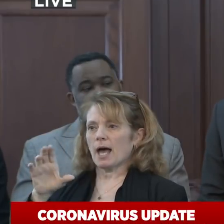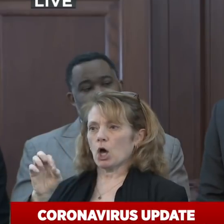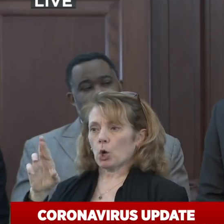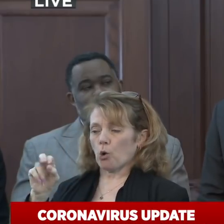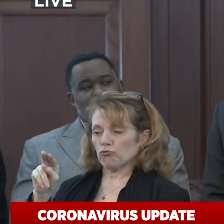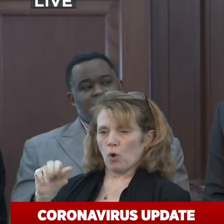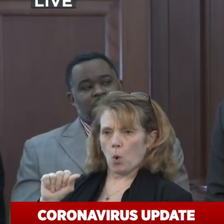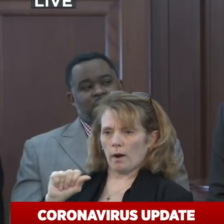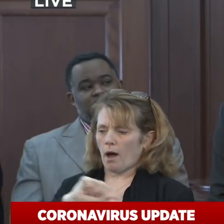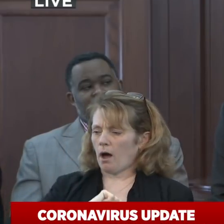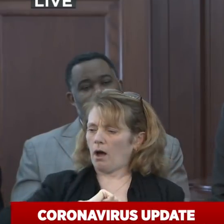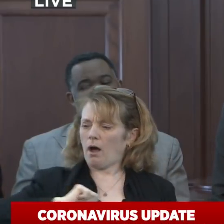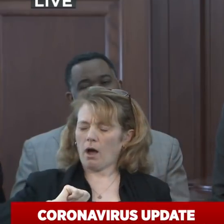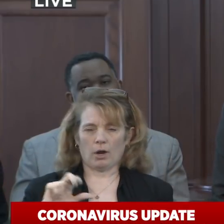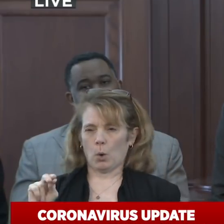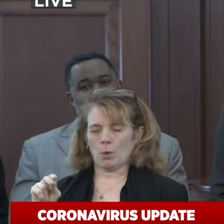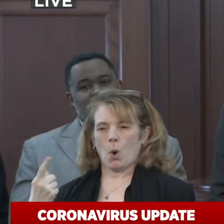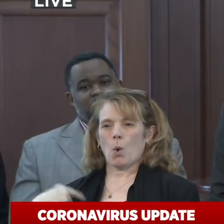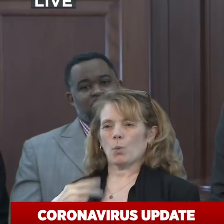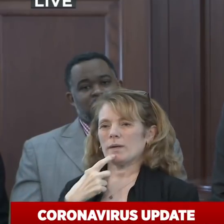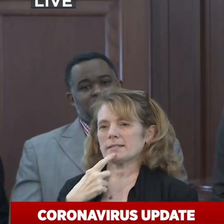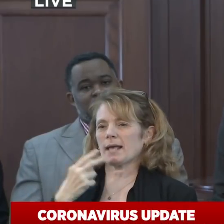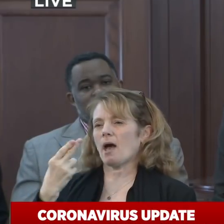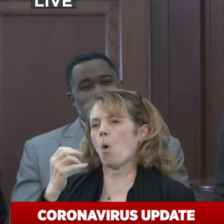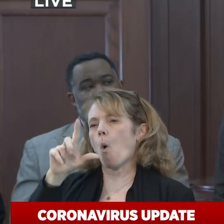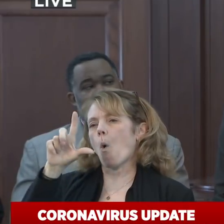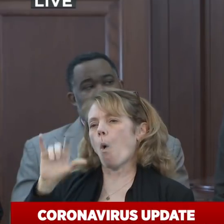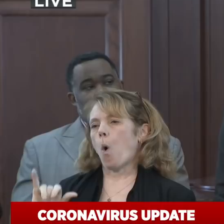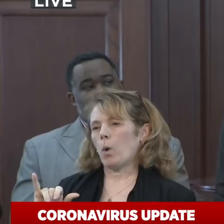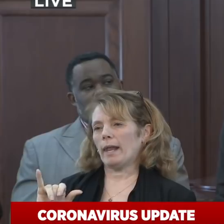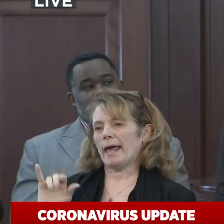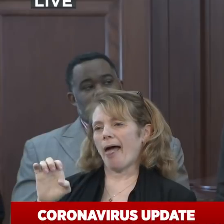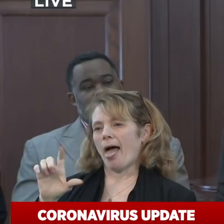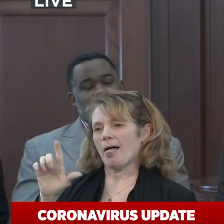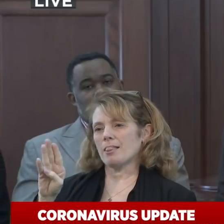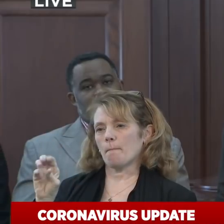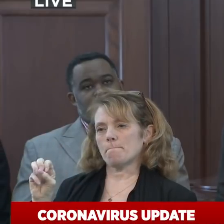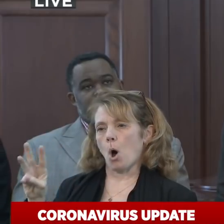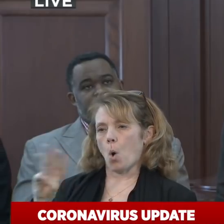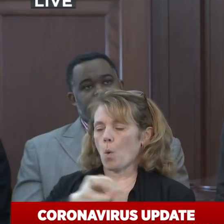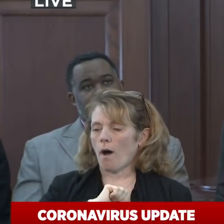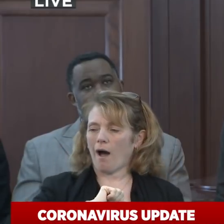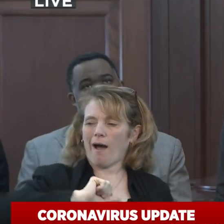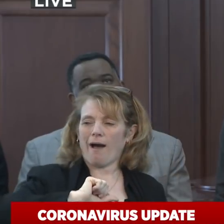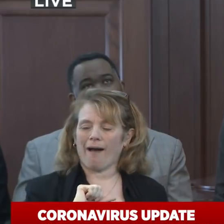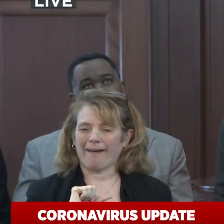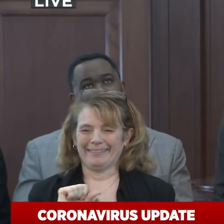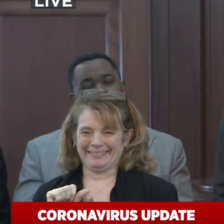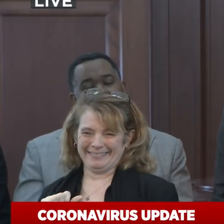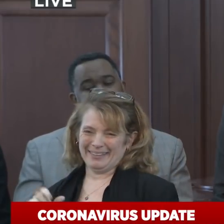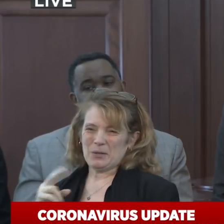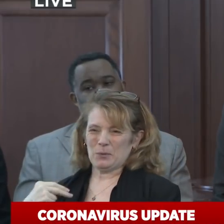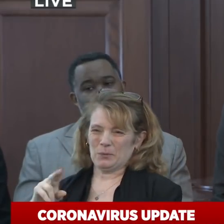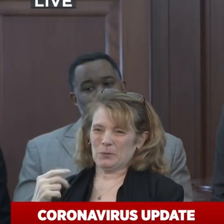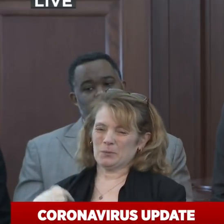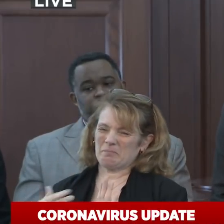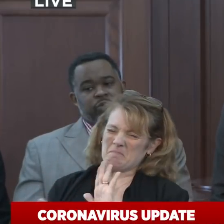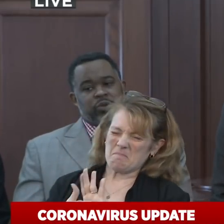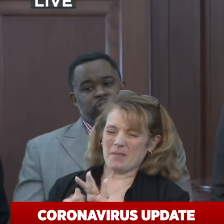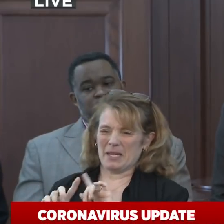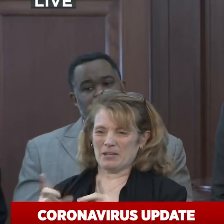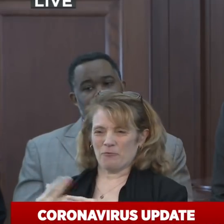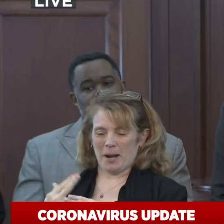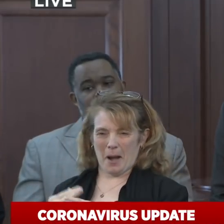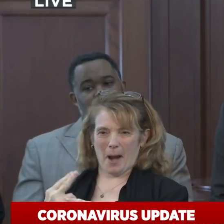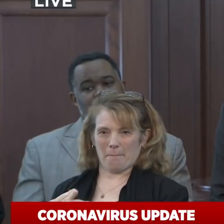the holy elbow, we call it. And people got a kick out of it yesterday. They were really excited about it, but we took some time to explain to them